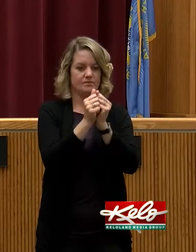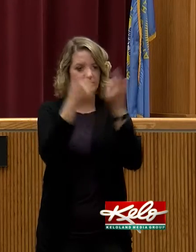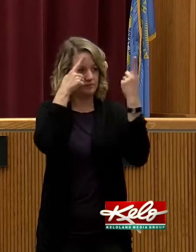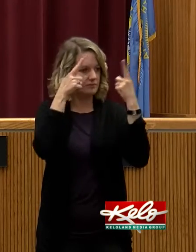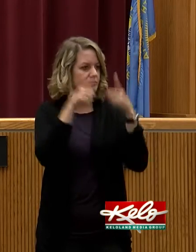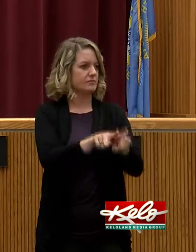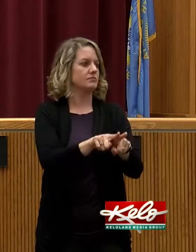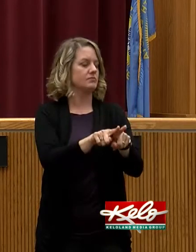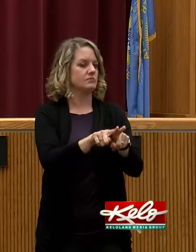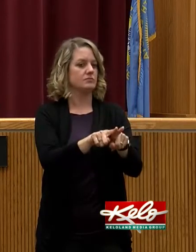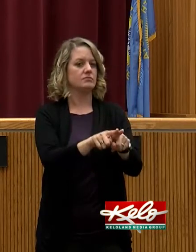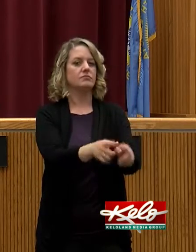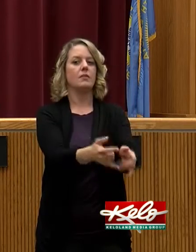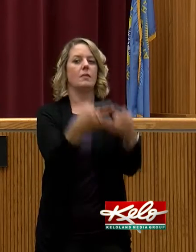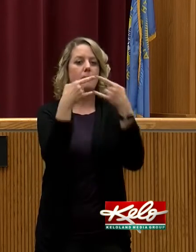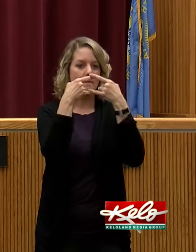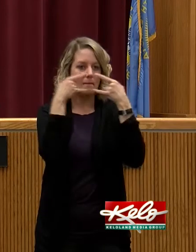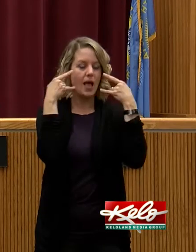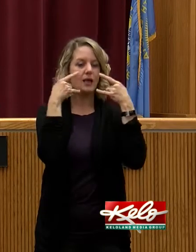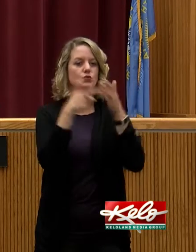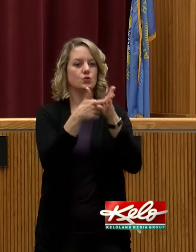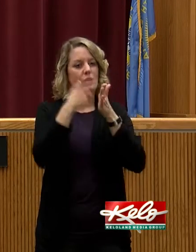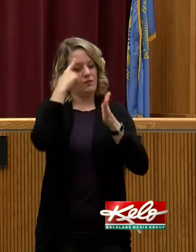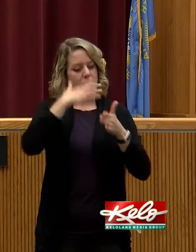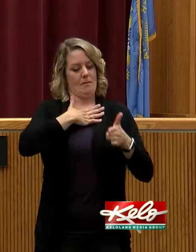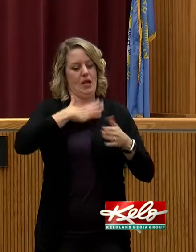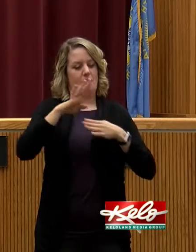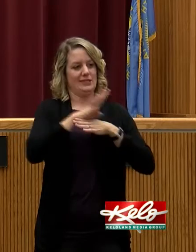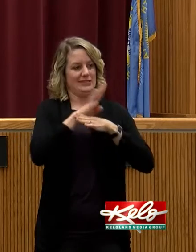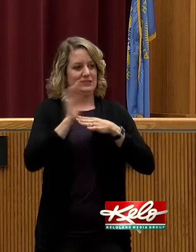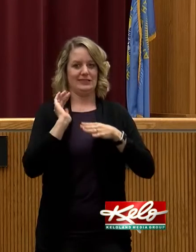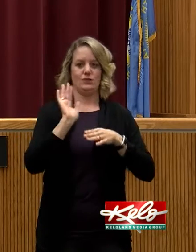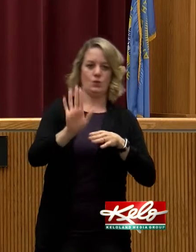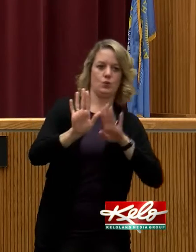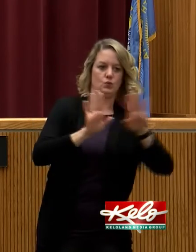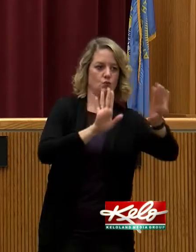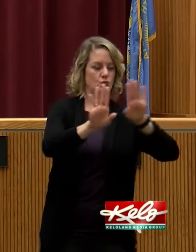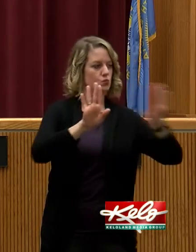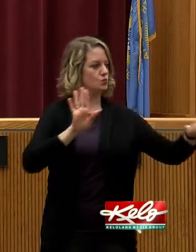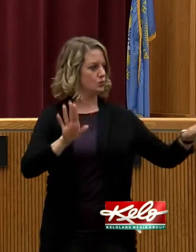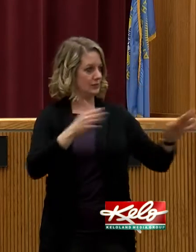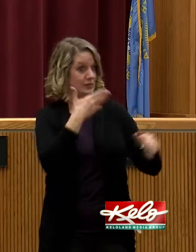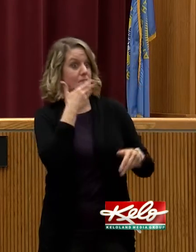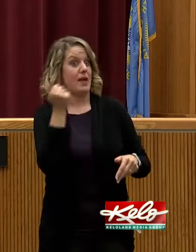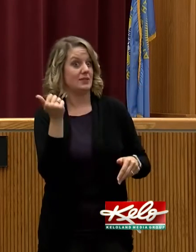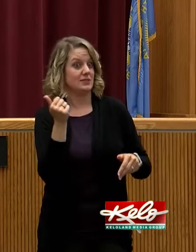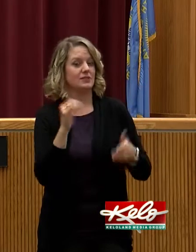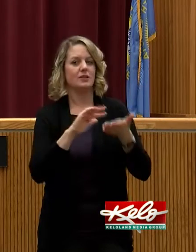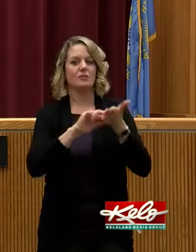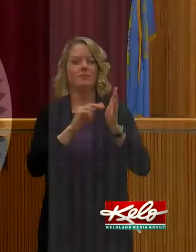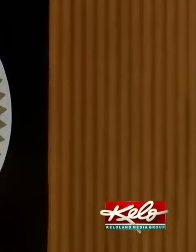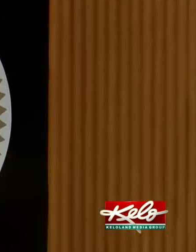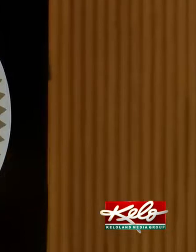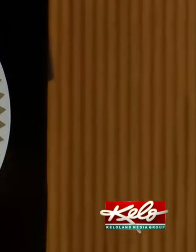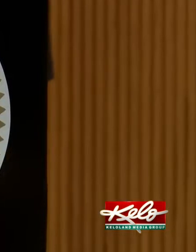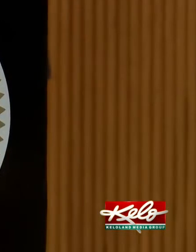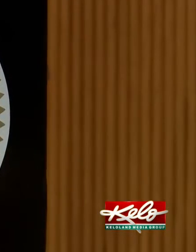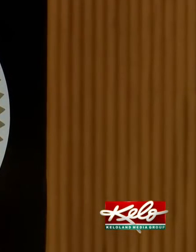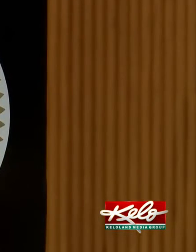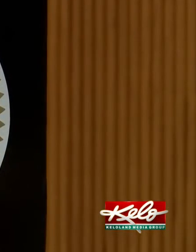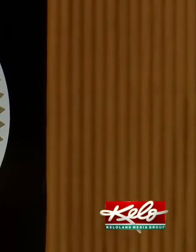collectively that a mask mandate for their businesses the best. Then it would be a even playing field.